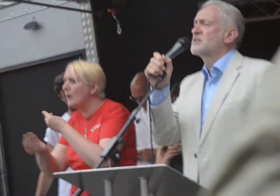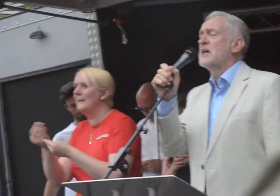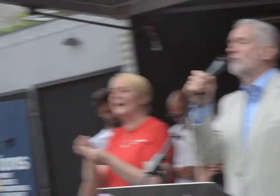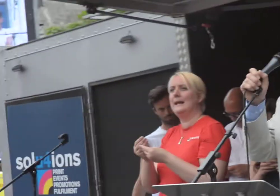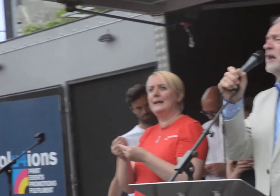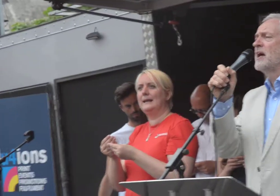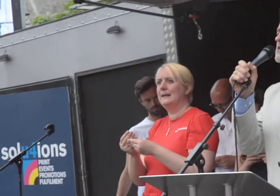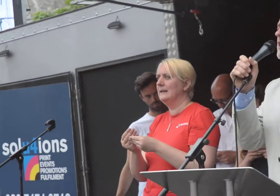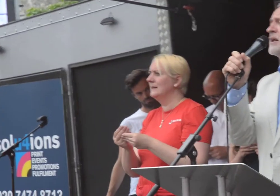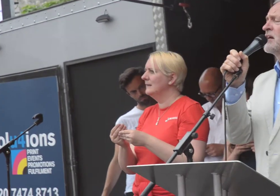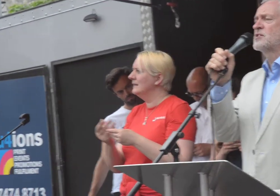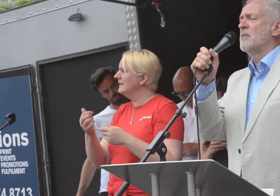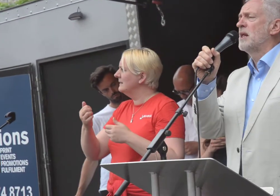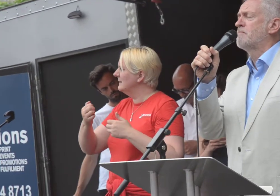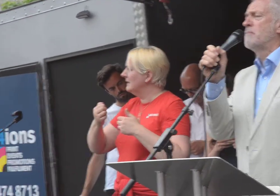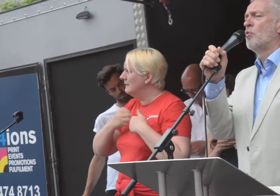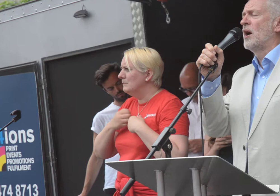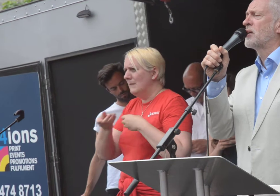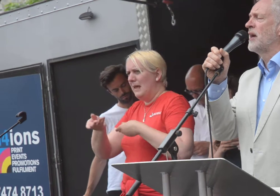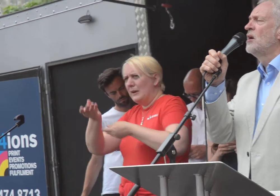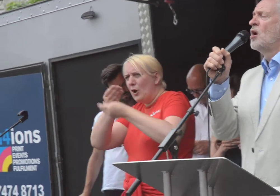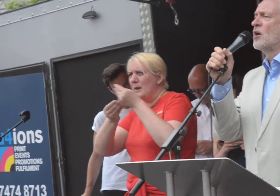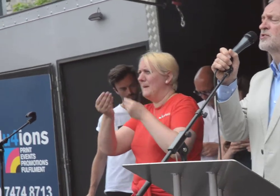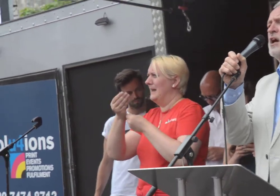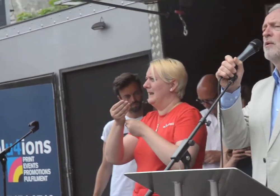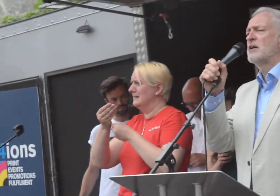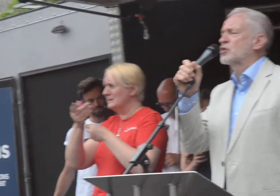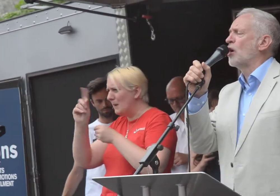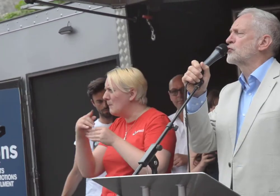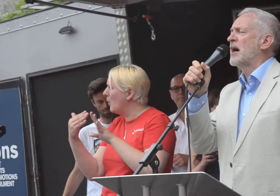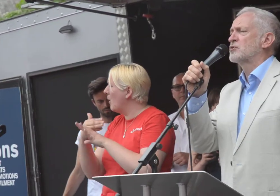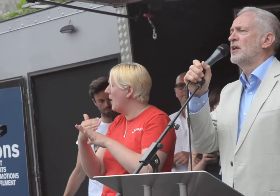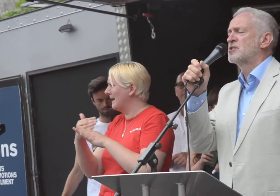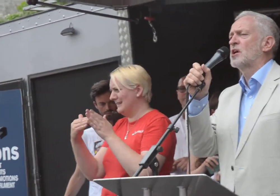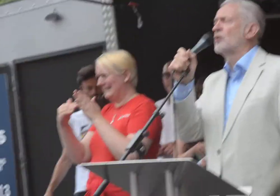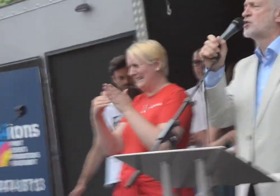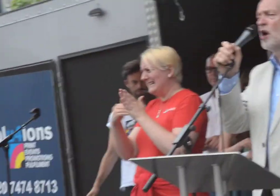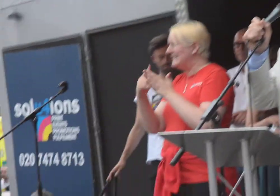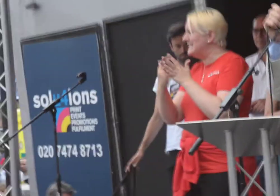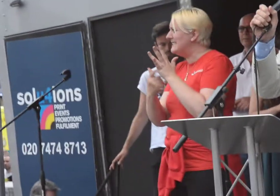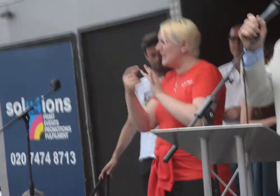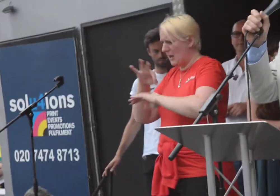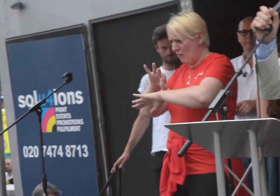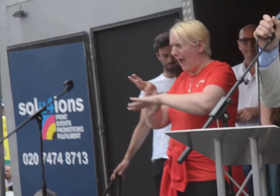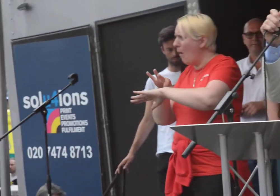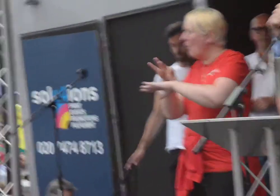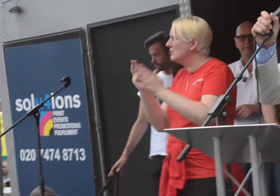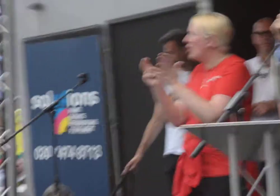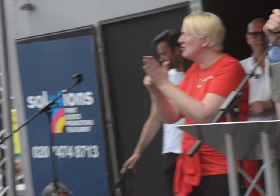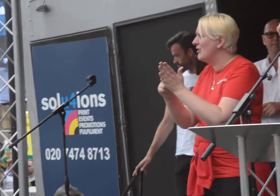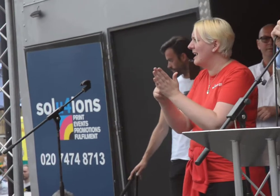that is deregulated, that has so many people working on 0 hours contracts, on insecure jobs, on